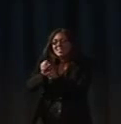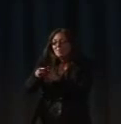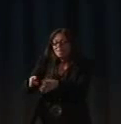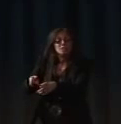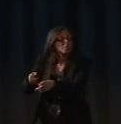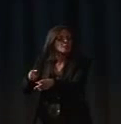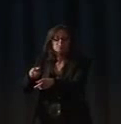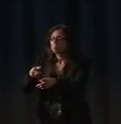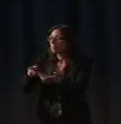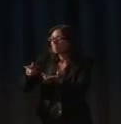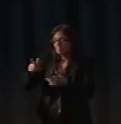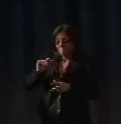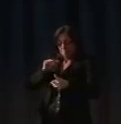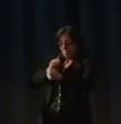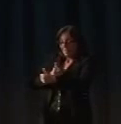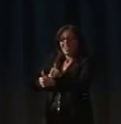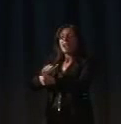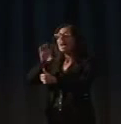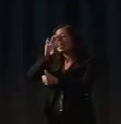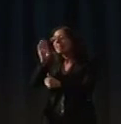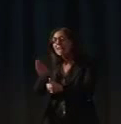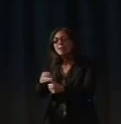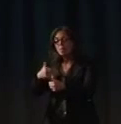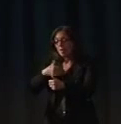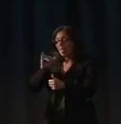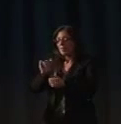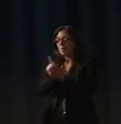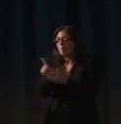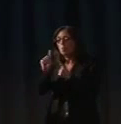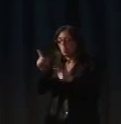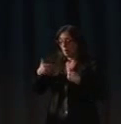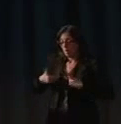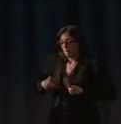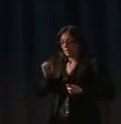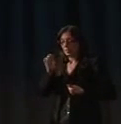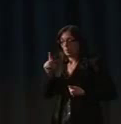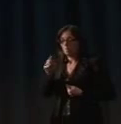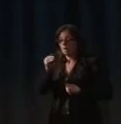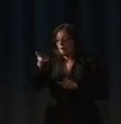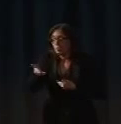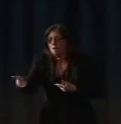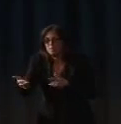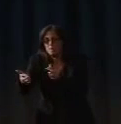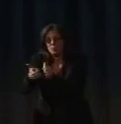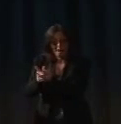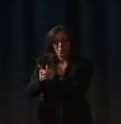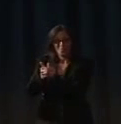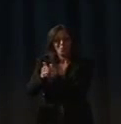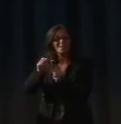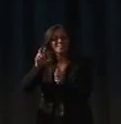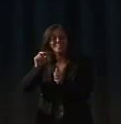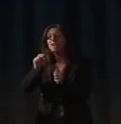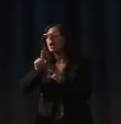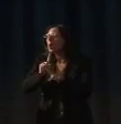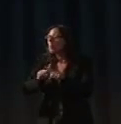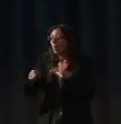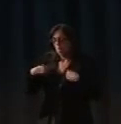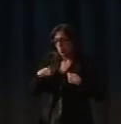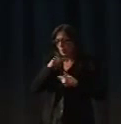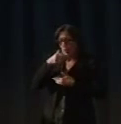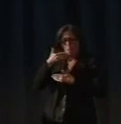situation where an object and a subject could be together. But subject and object are not native entity into the world. They are not born